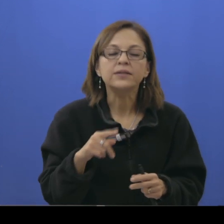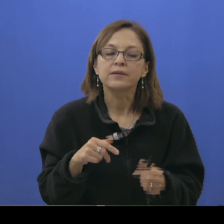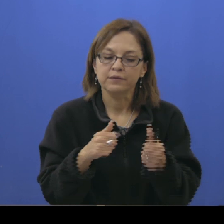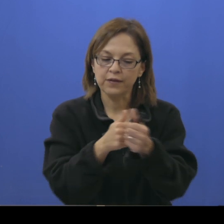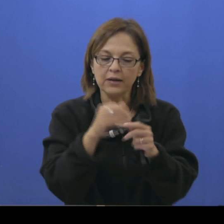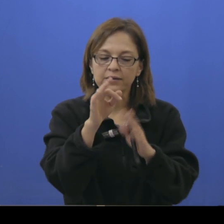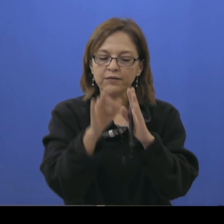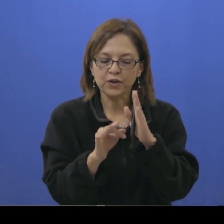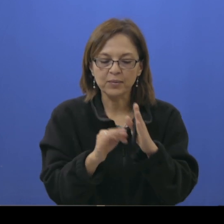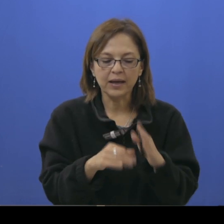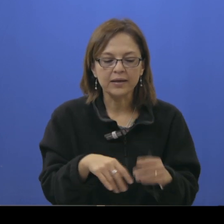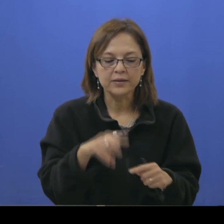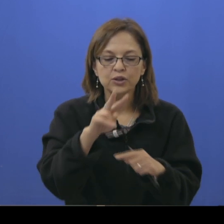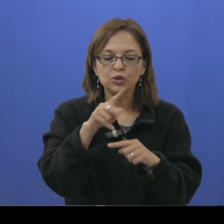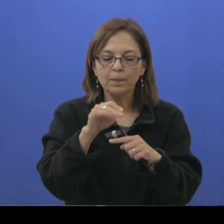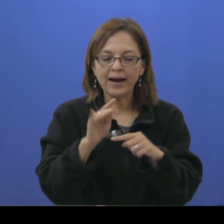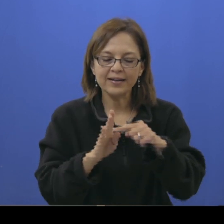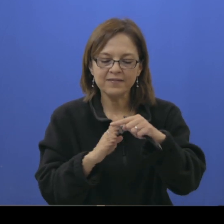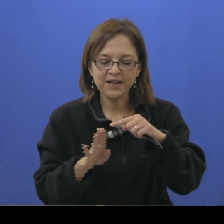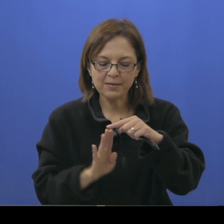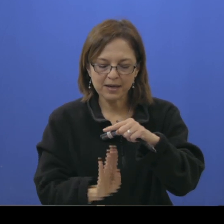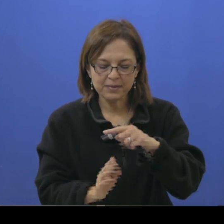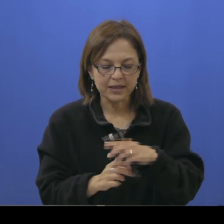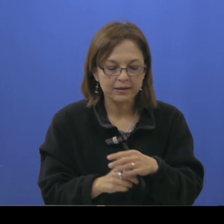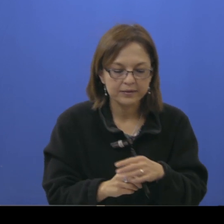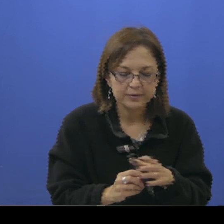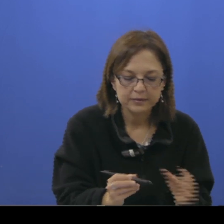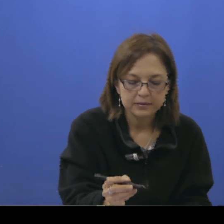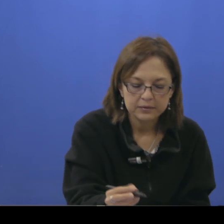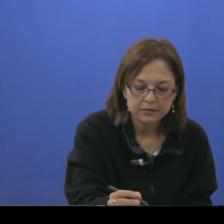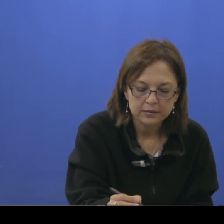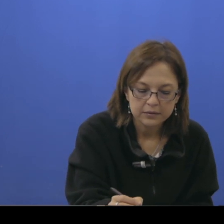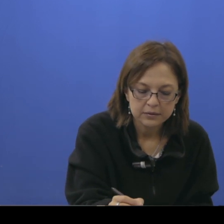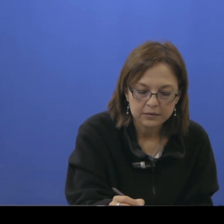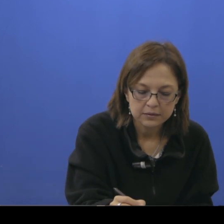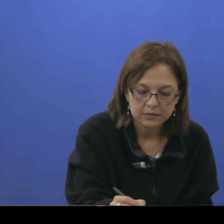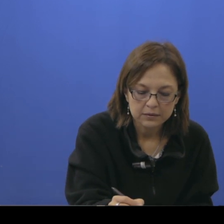Period. Follow the formula. 2 pi divided by b.